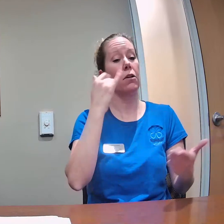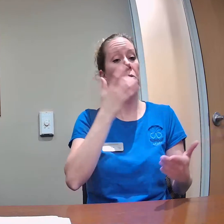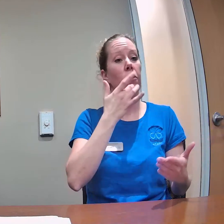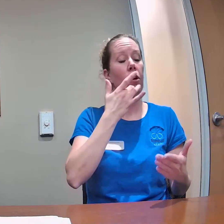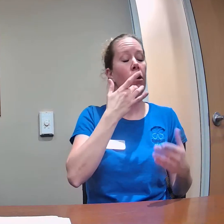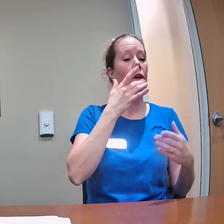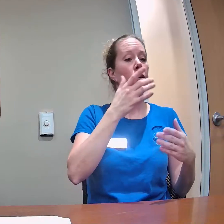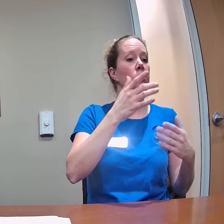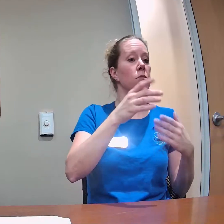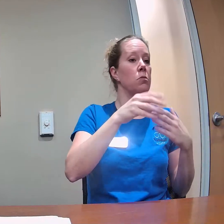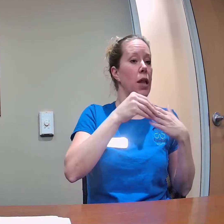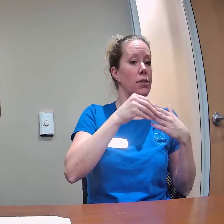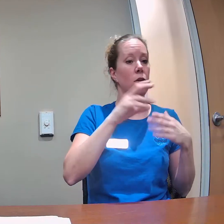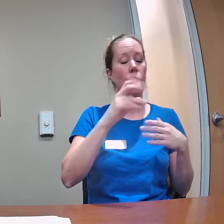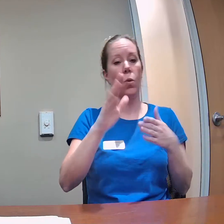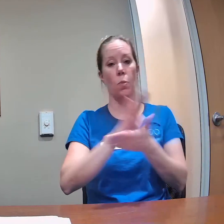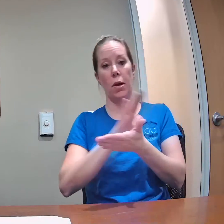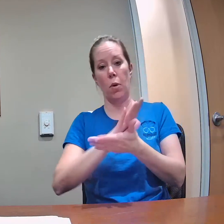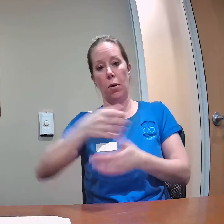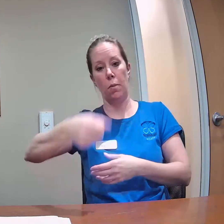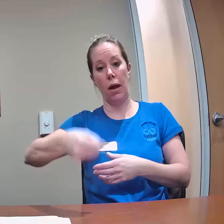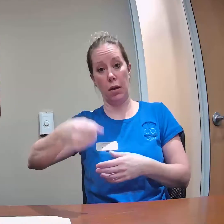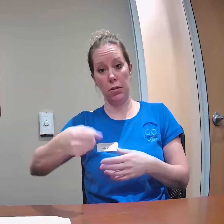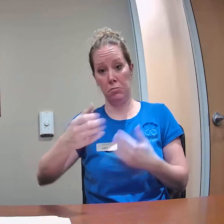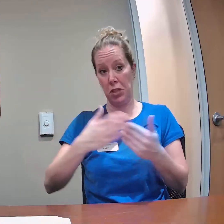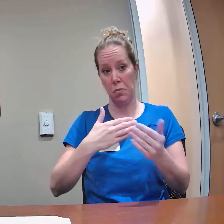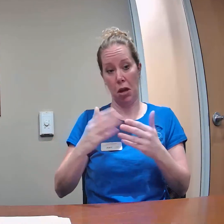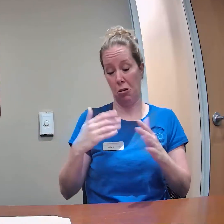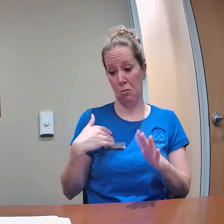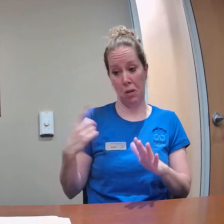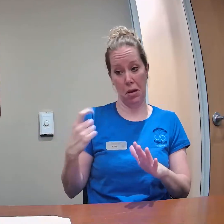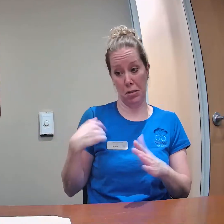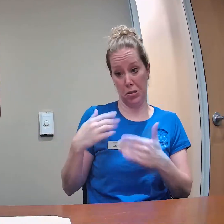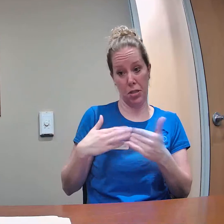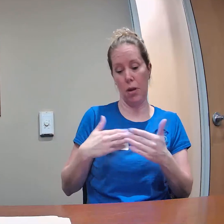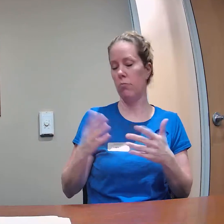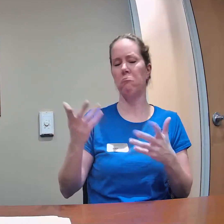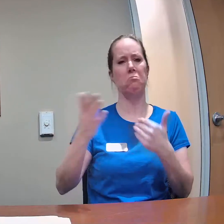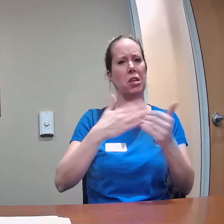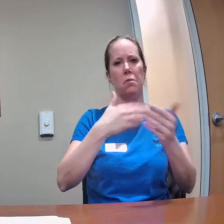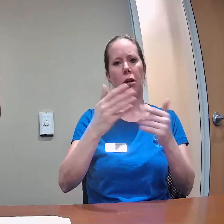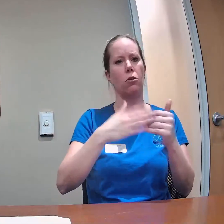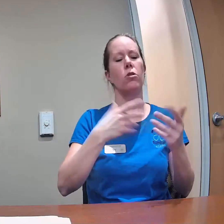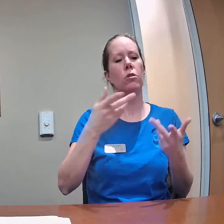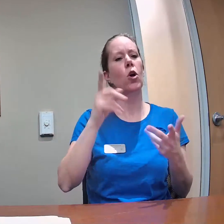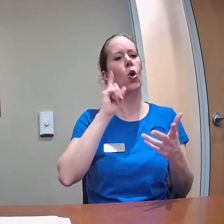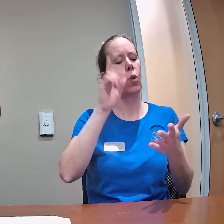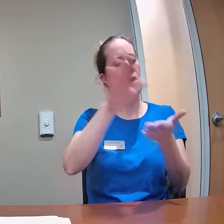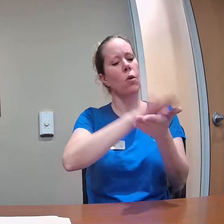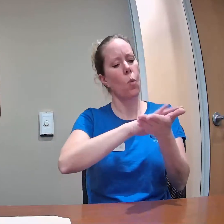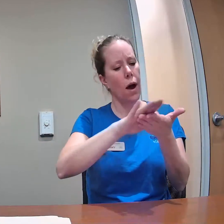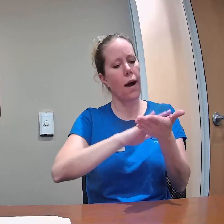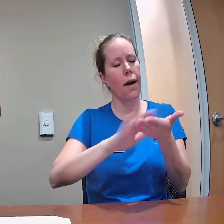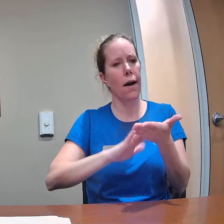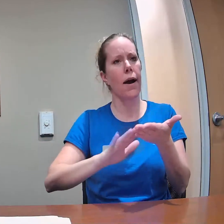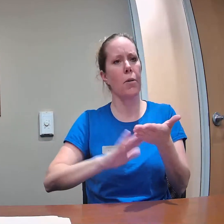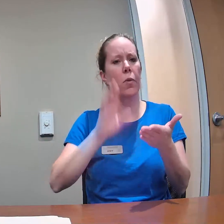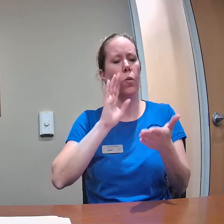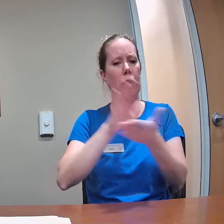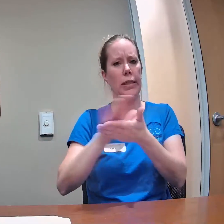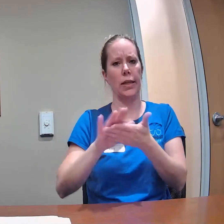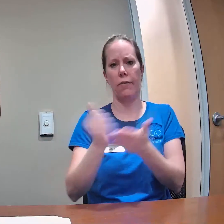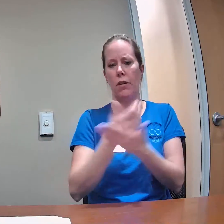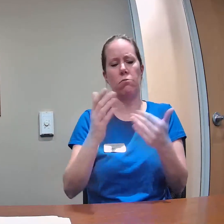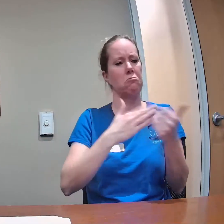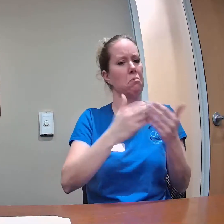so it's fine either way. So if you're dropping off like a gift that's wrapped, we'll be very careful wiping it down, and that'll be